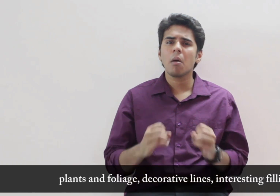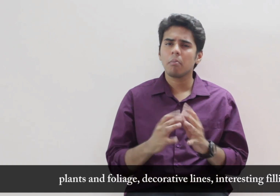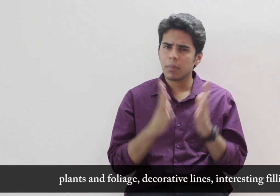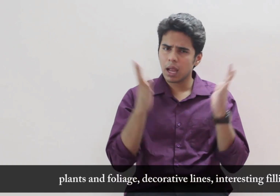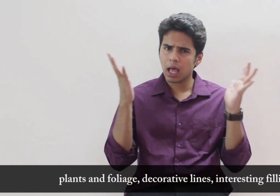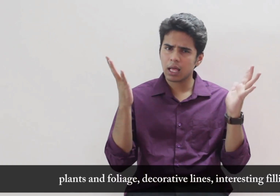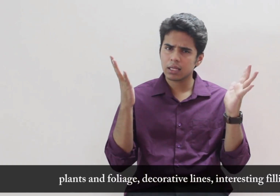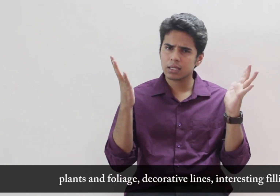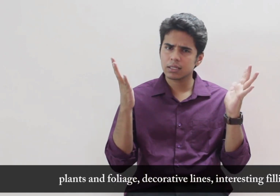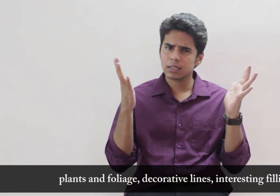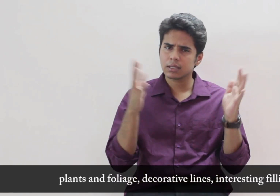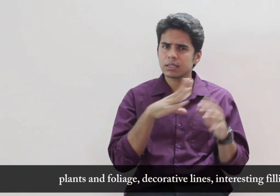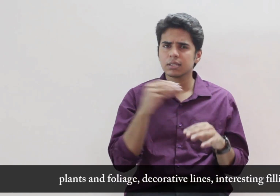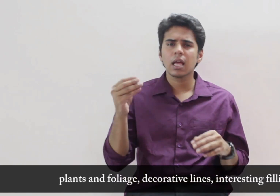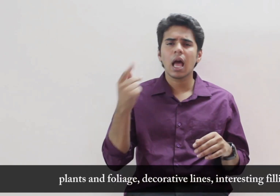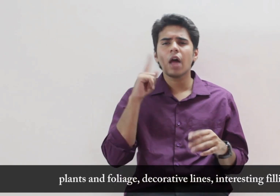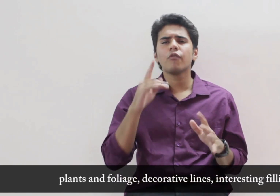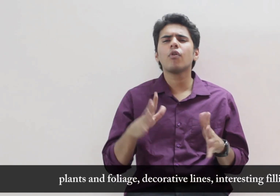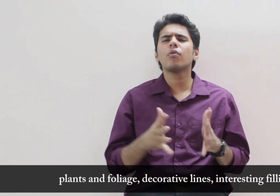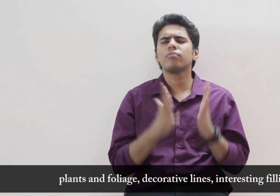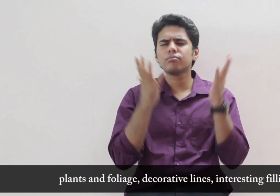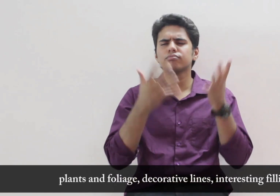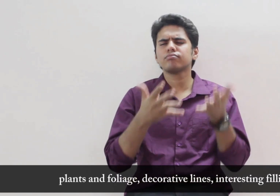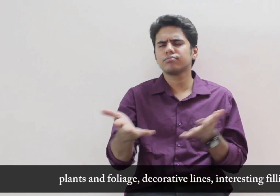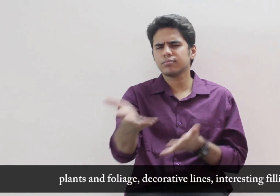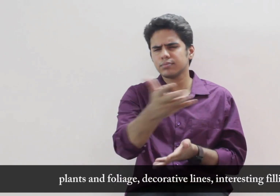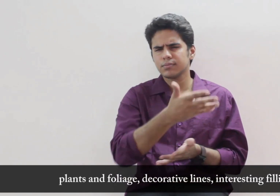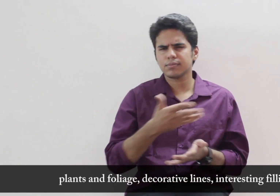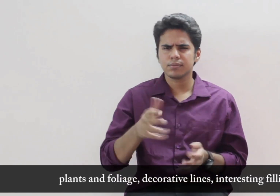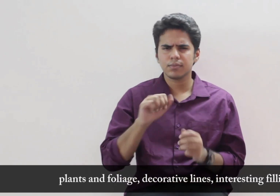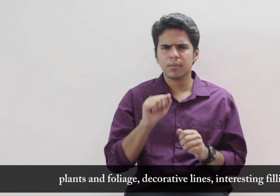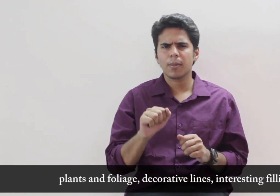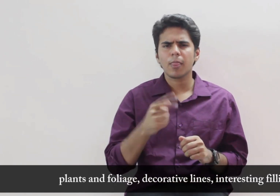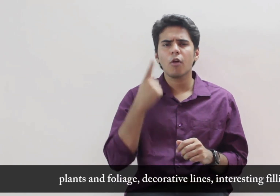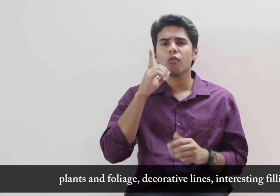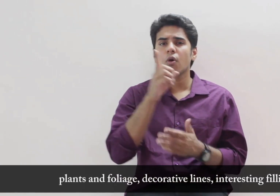Plants and foliage, decorative lines, interesting fillings.